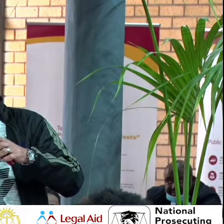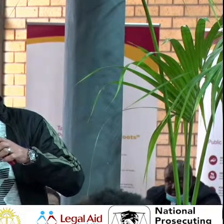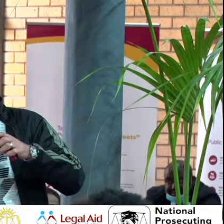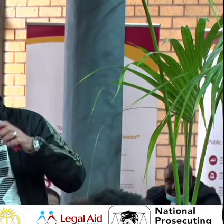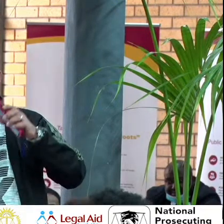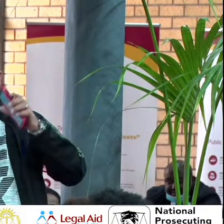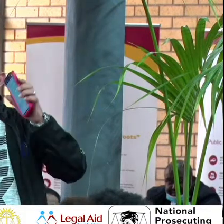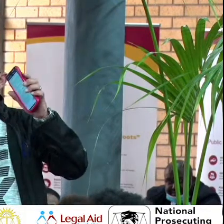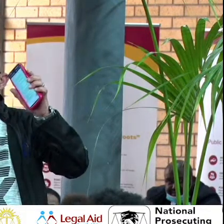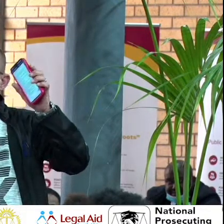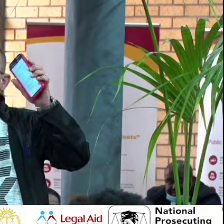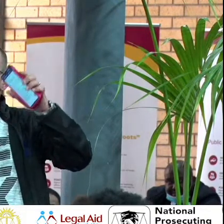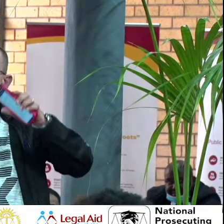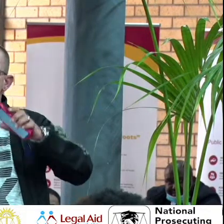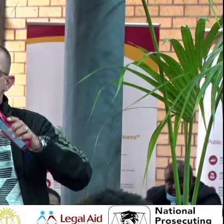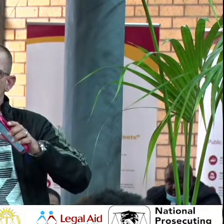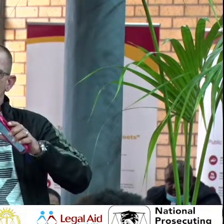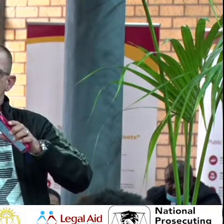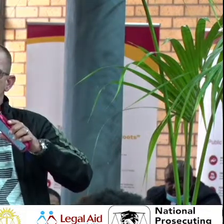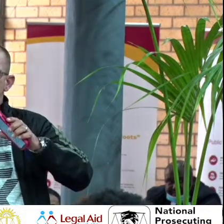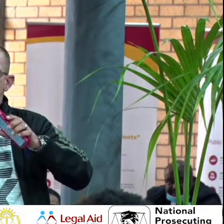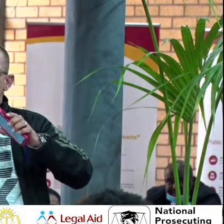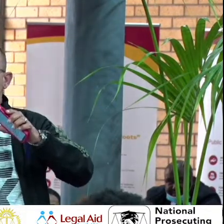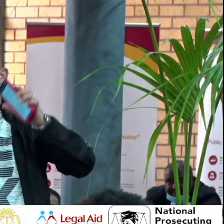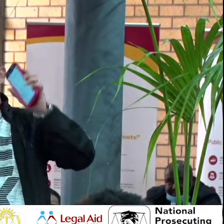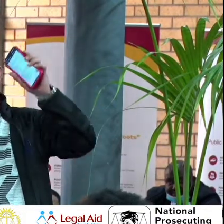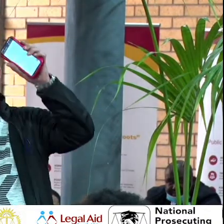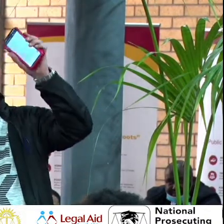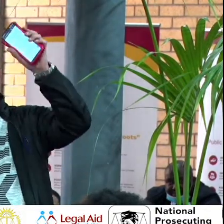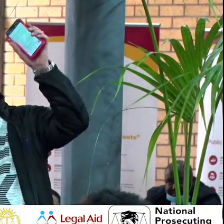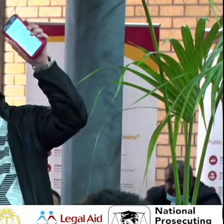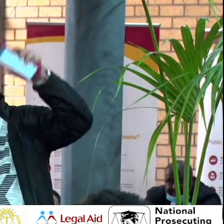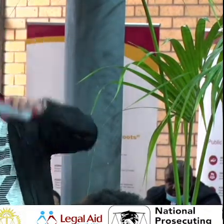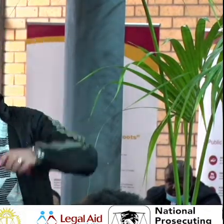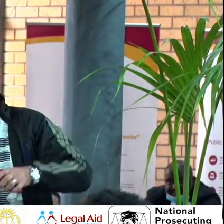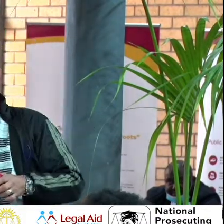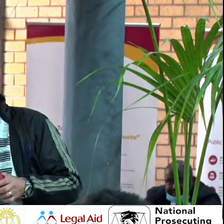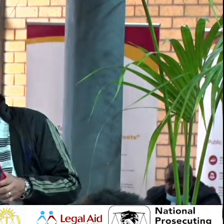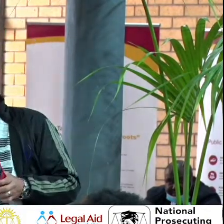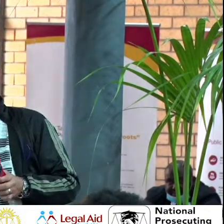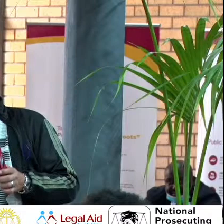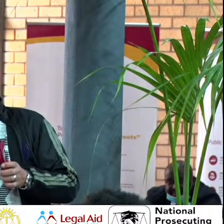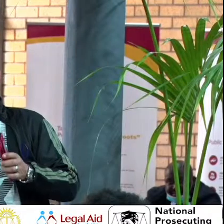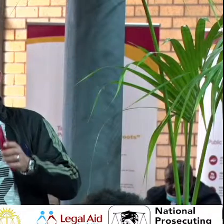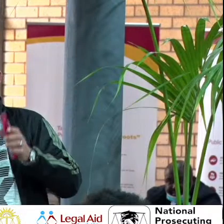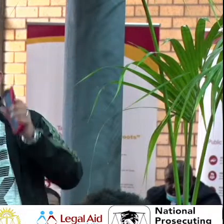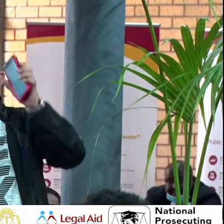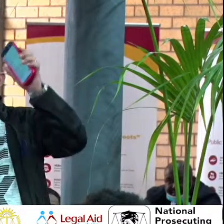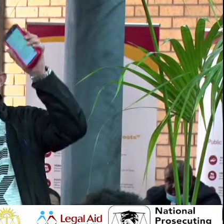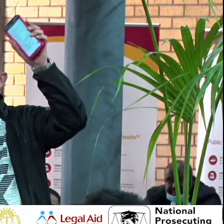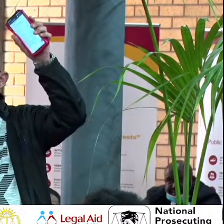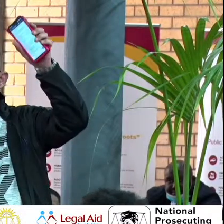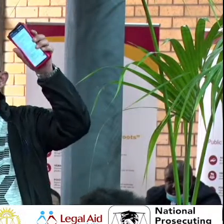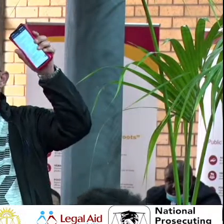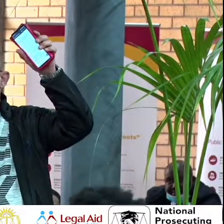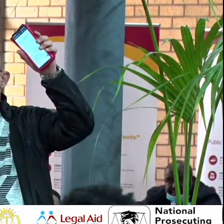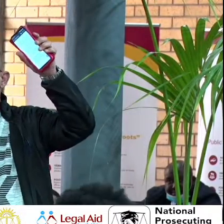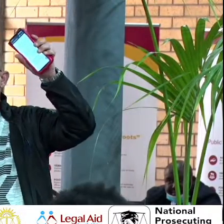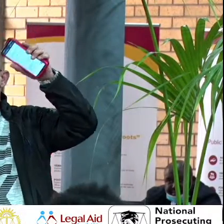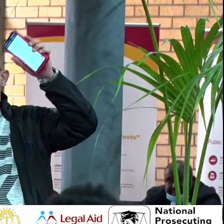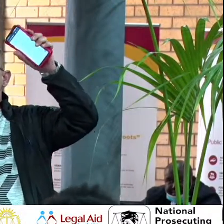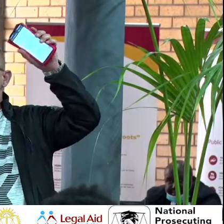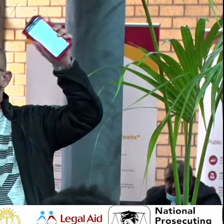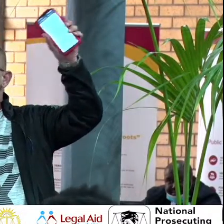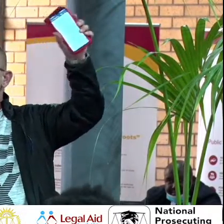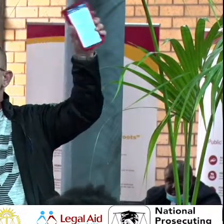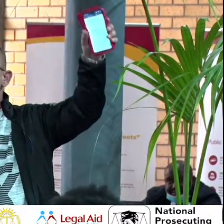stigmatizing. I'm nearly 20 years out. I can still not get my record expunged. Every time I go and apply,